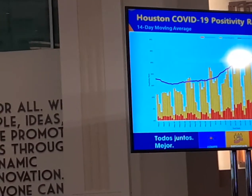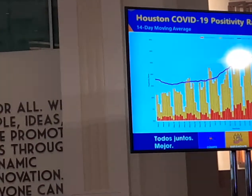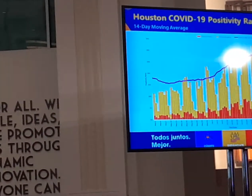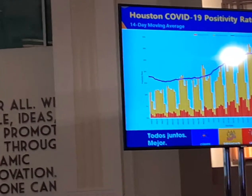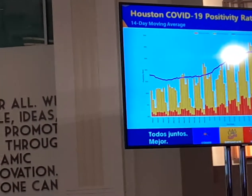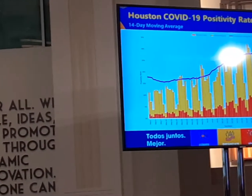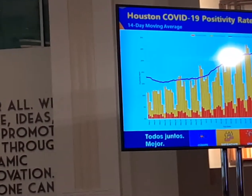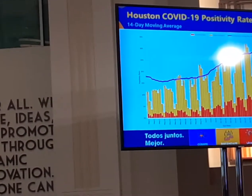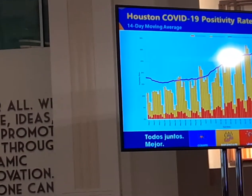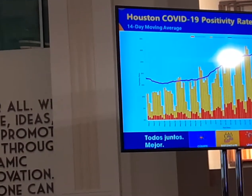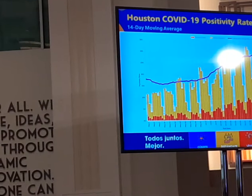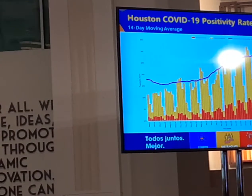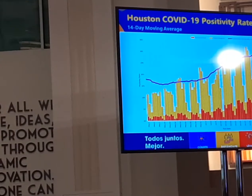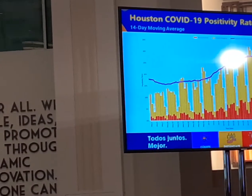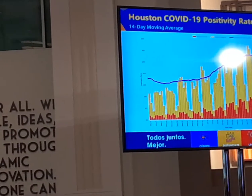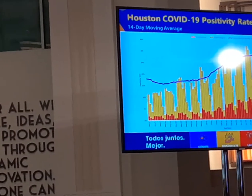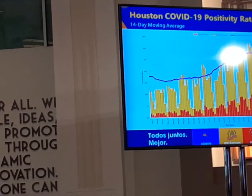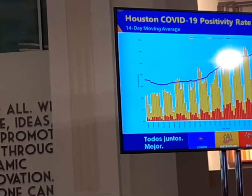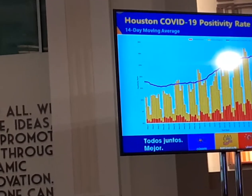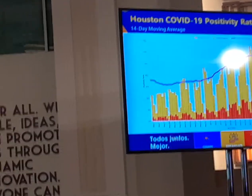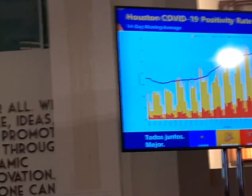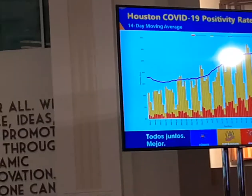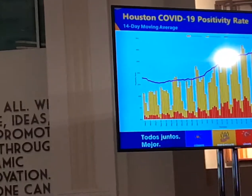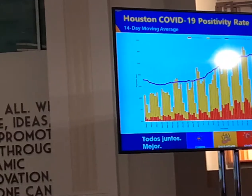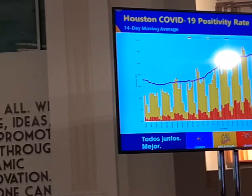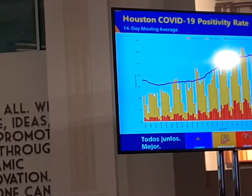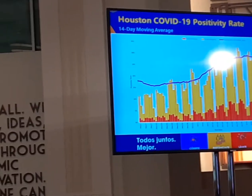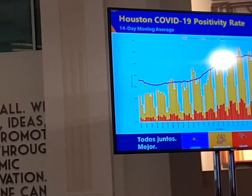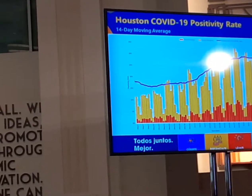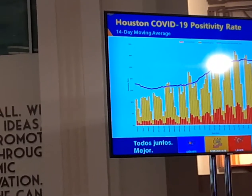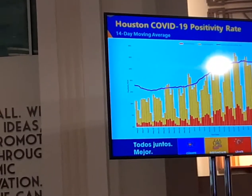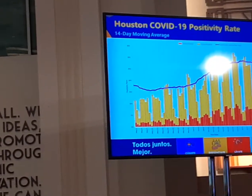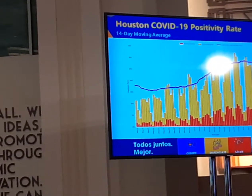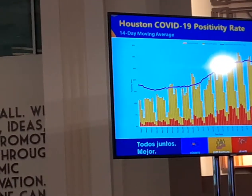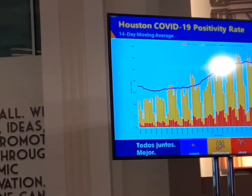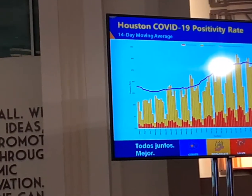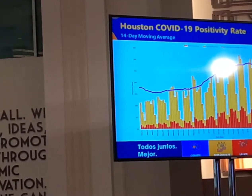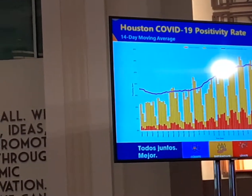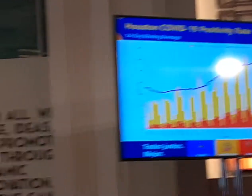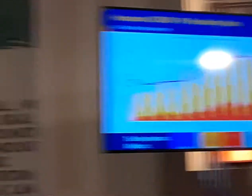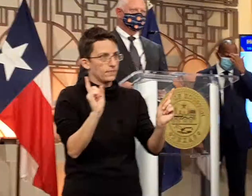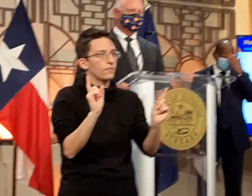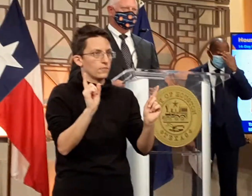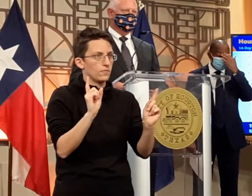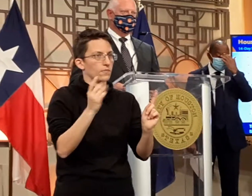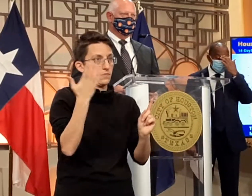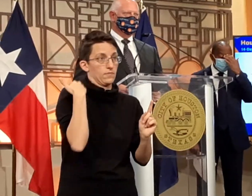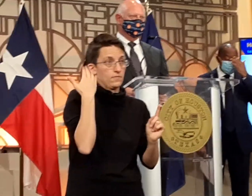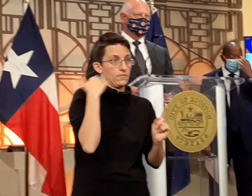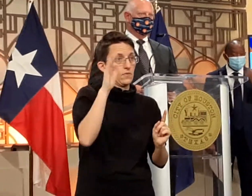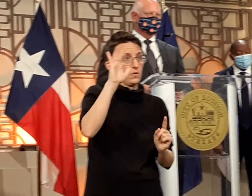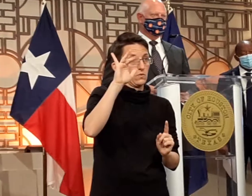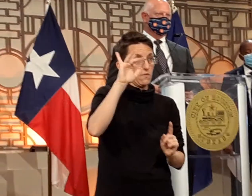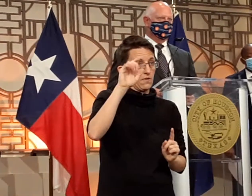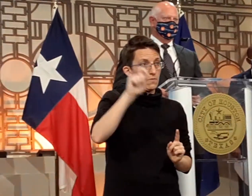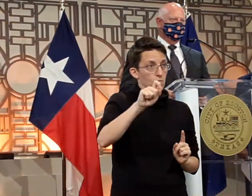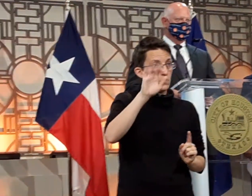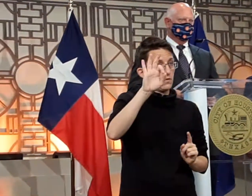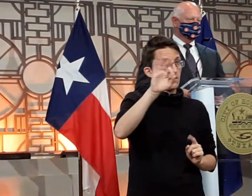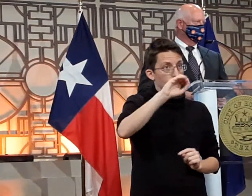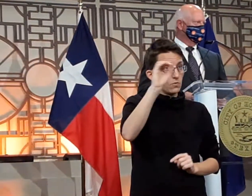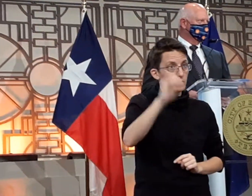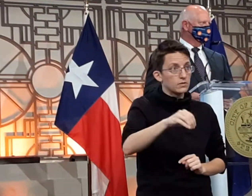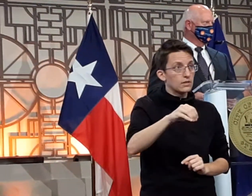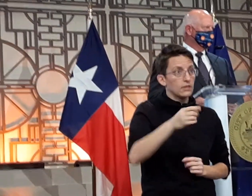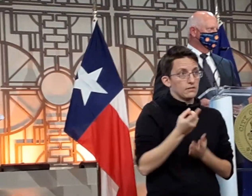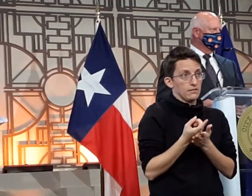for us to get the positivity rate down to below 5%. Last week, 25.9%.